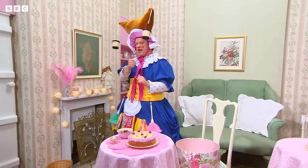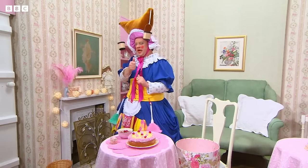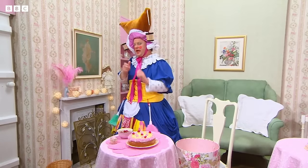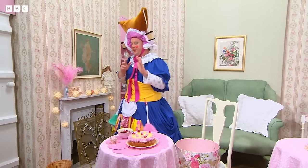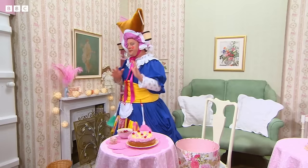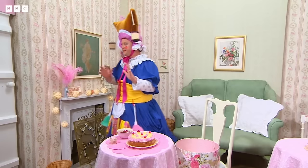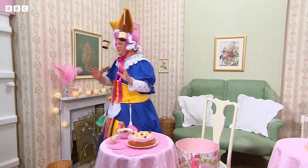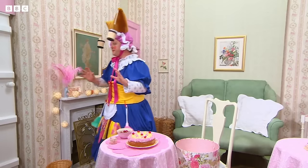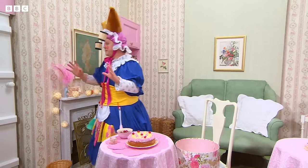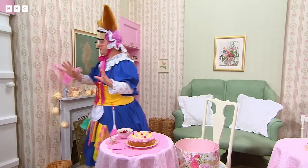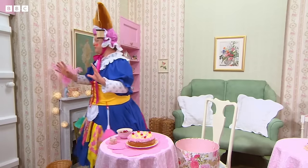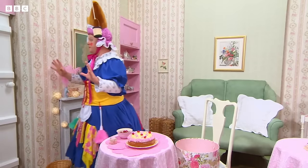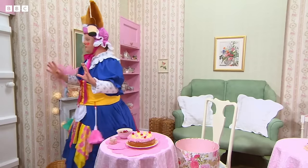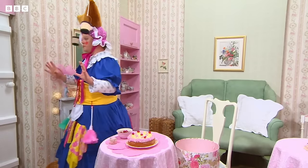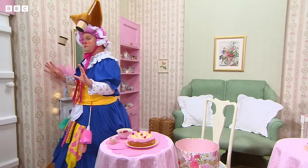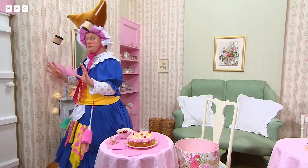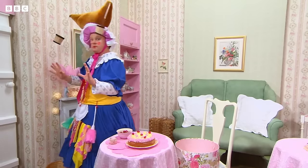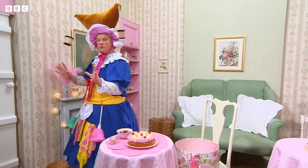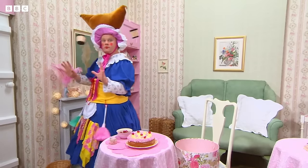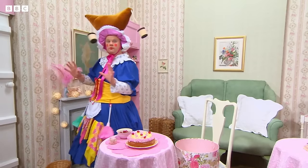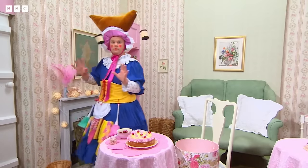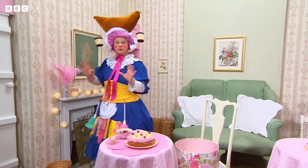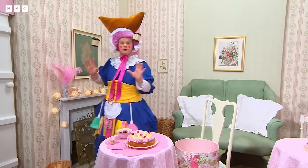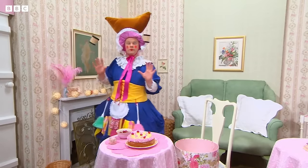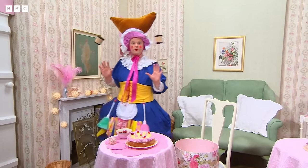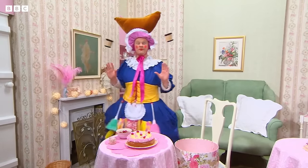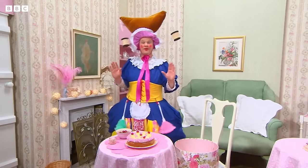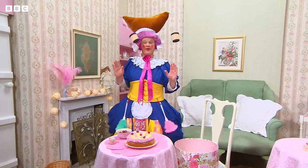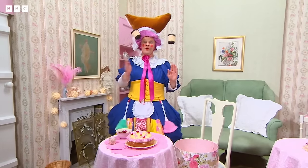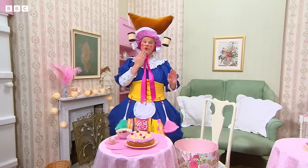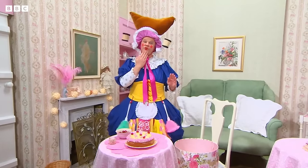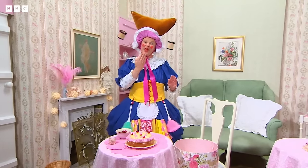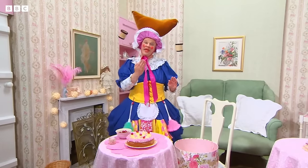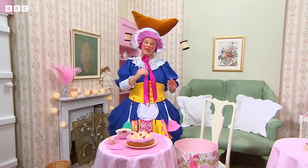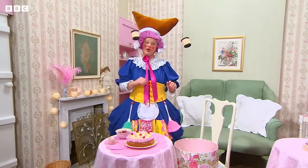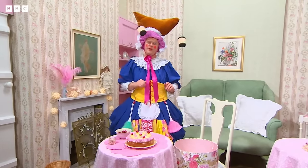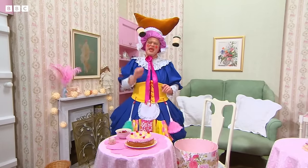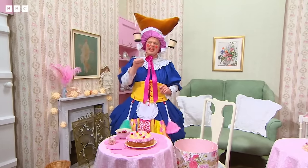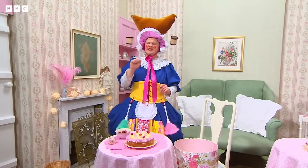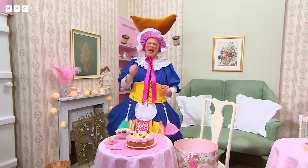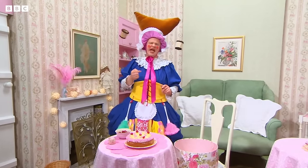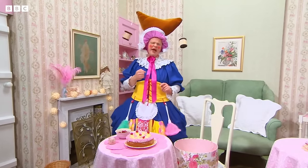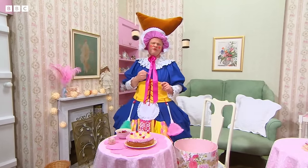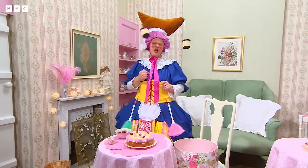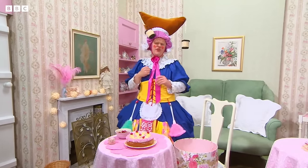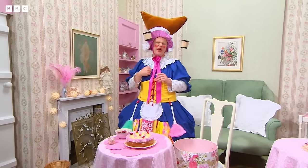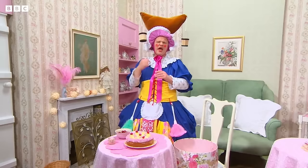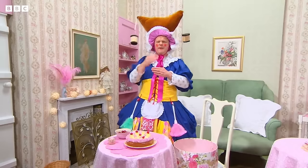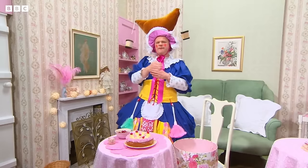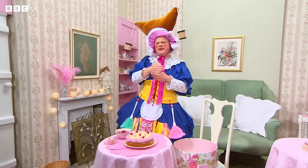okay. Don't worry, Aunt Polly, we can do that. Oh, thank you. Yes, I am rather